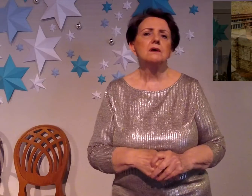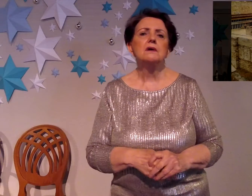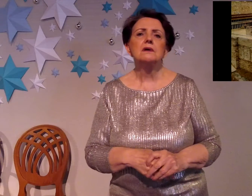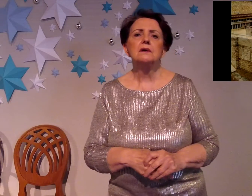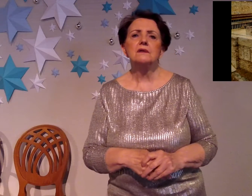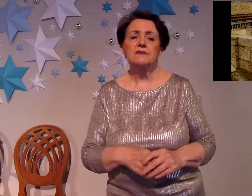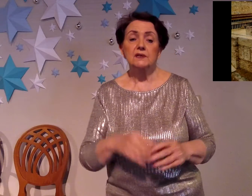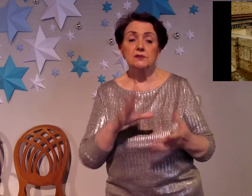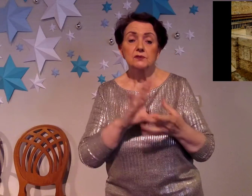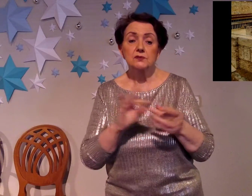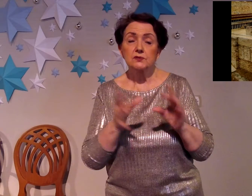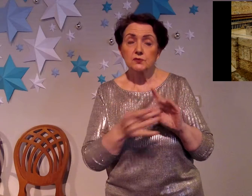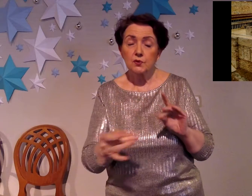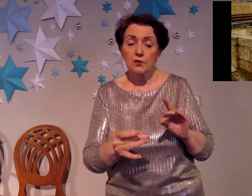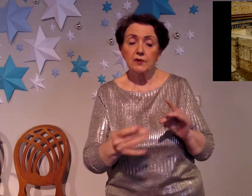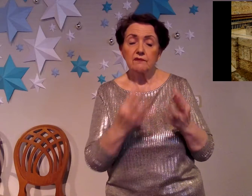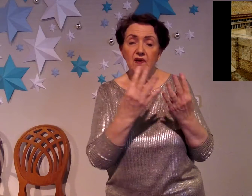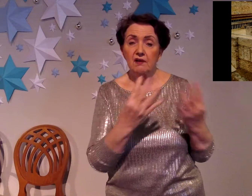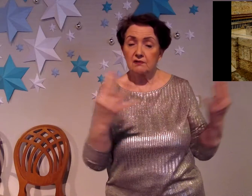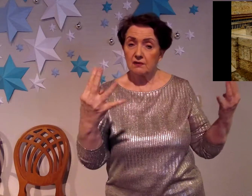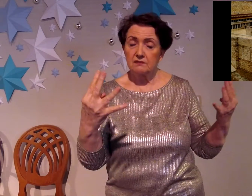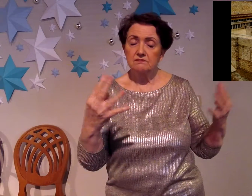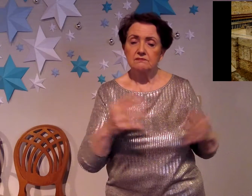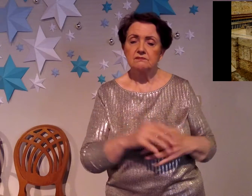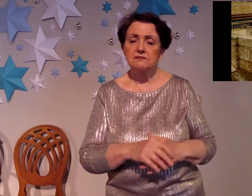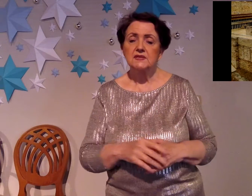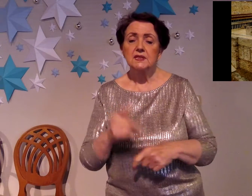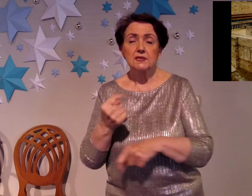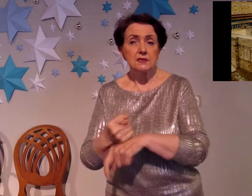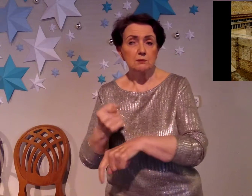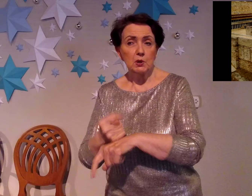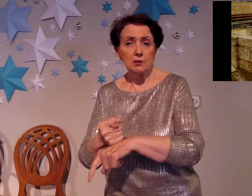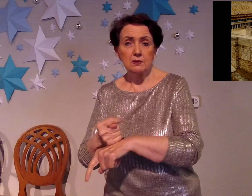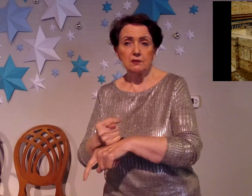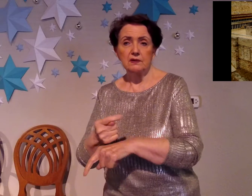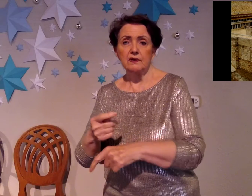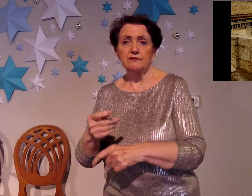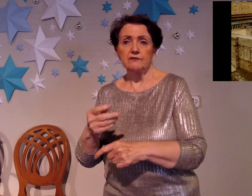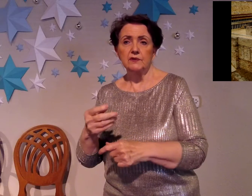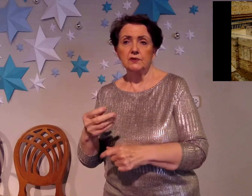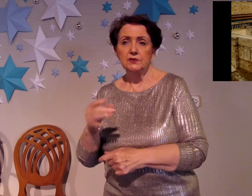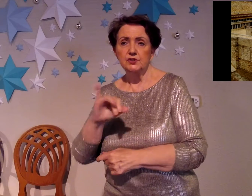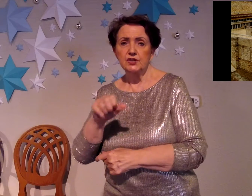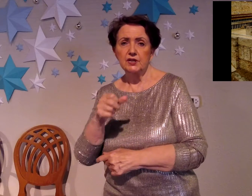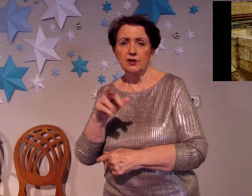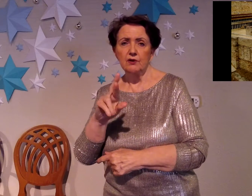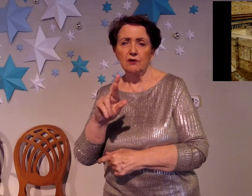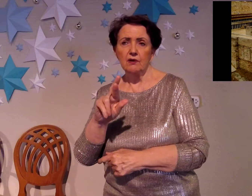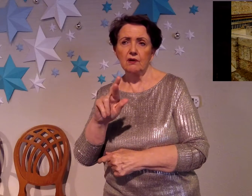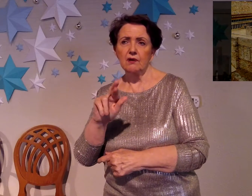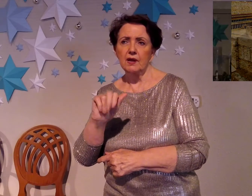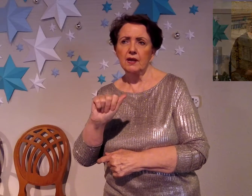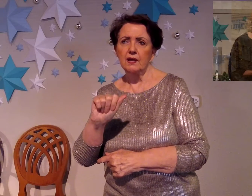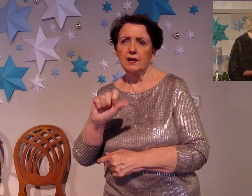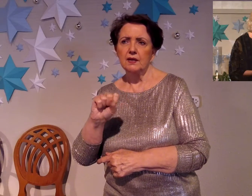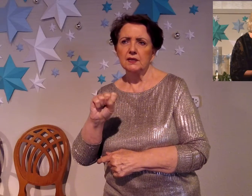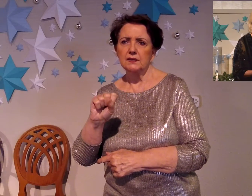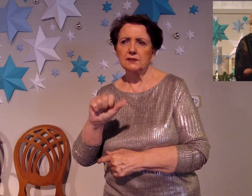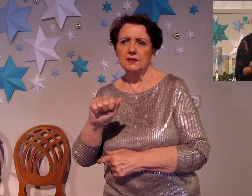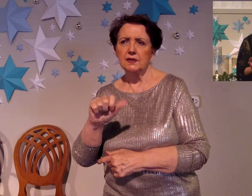is about. The Temple of Jerusalem had been invaded and desecrated by the Romans in the